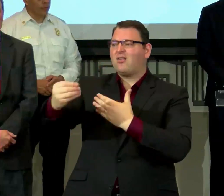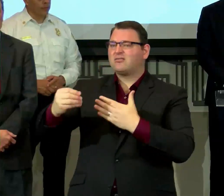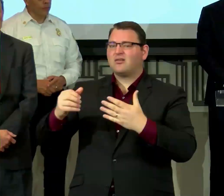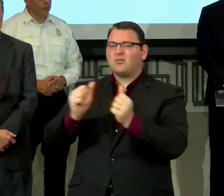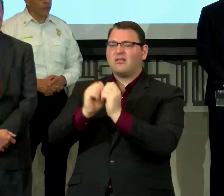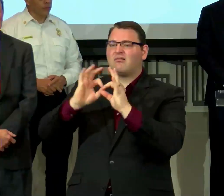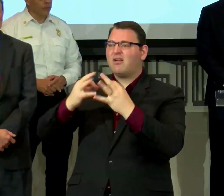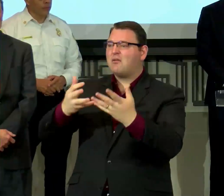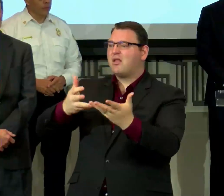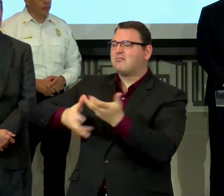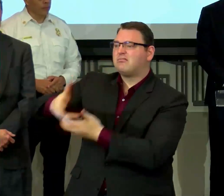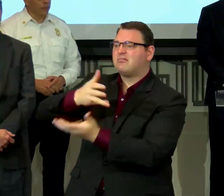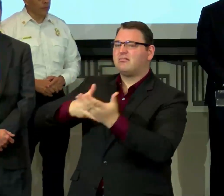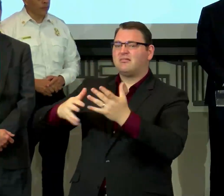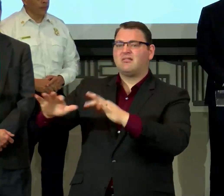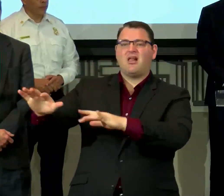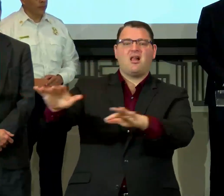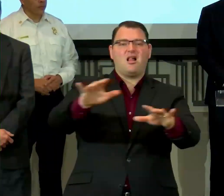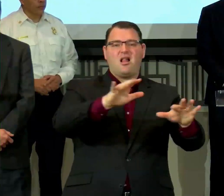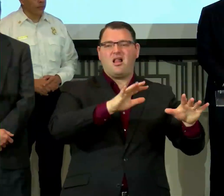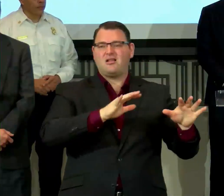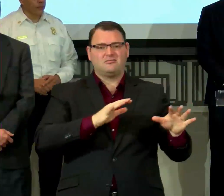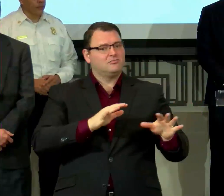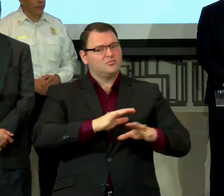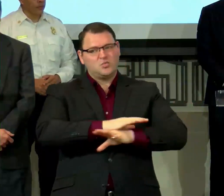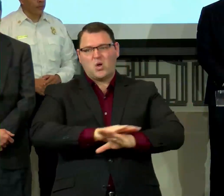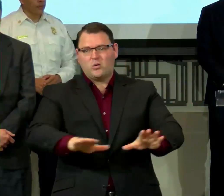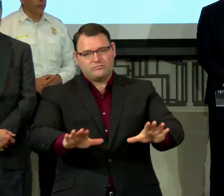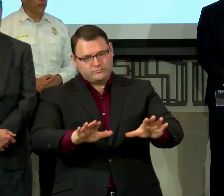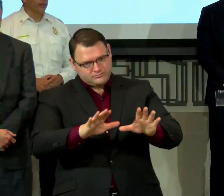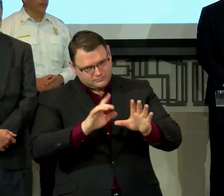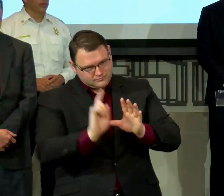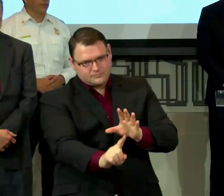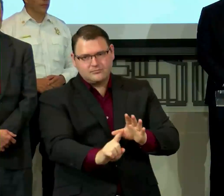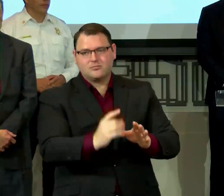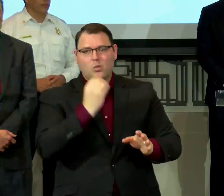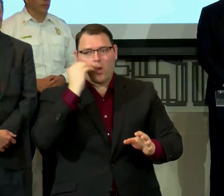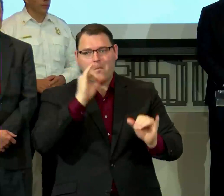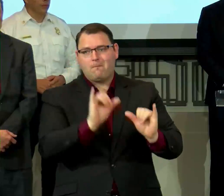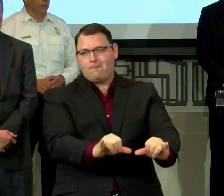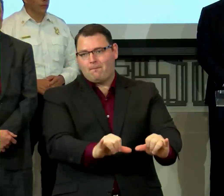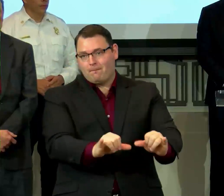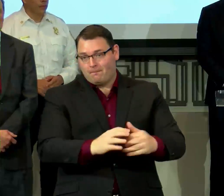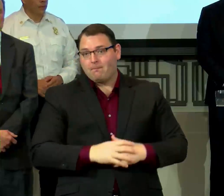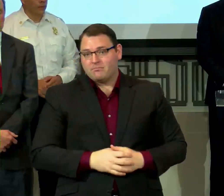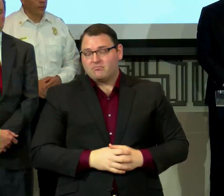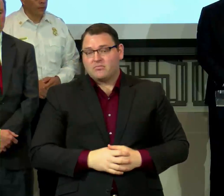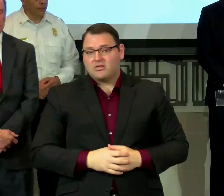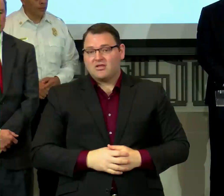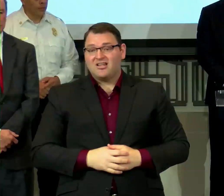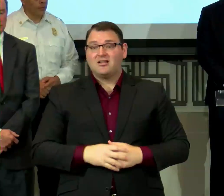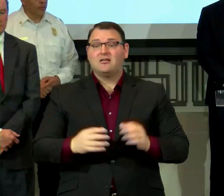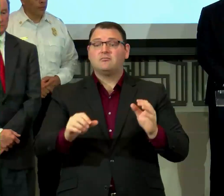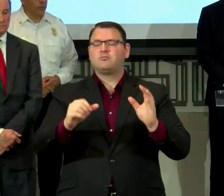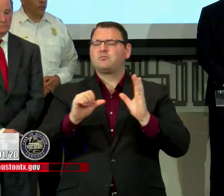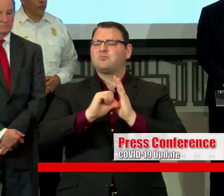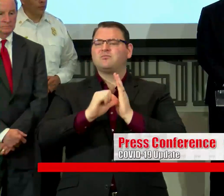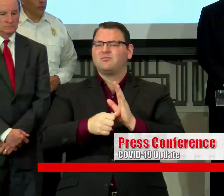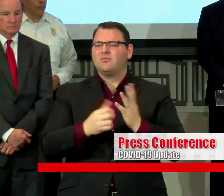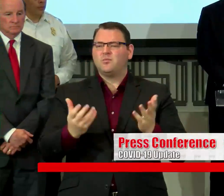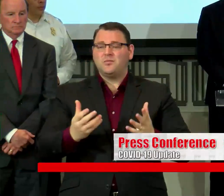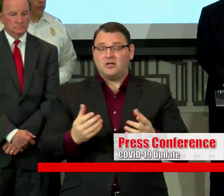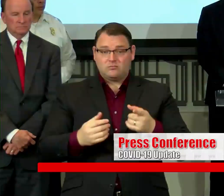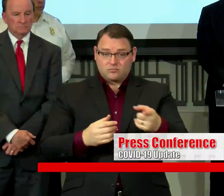The other thing, if you are being tested, let's say you have gone and gotten tested, and you have not gotten your